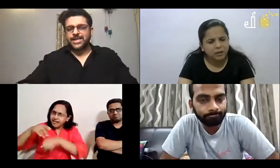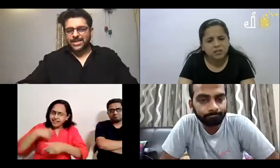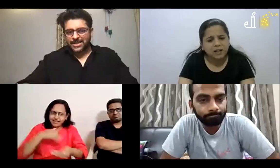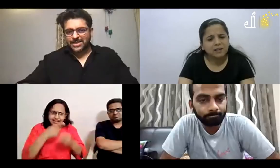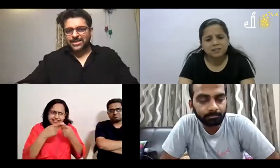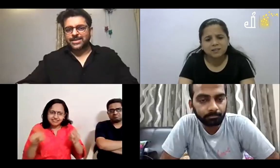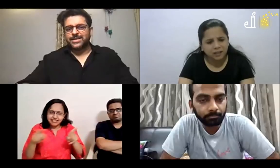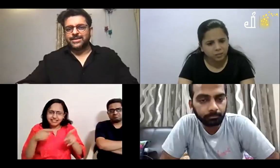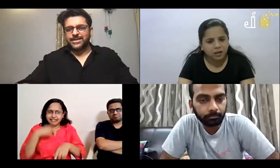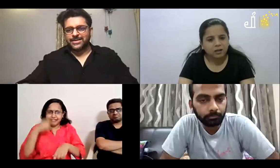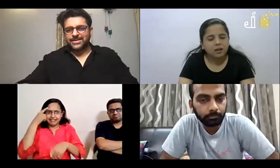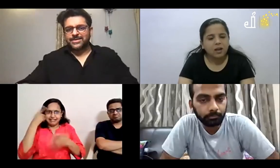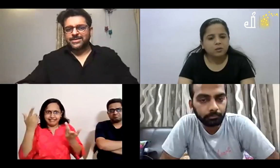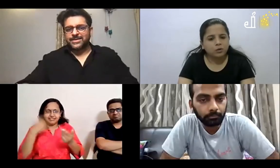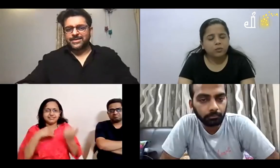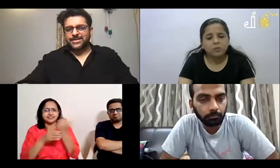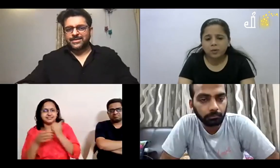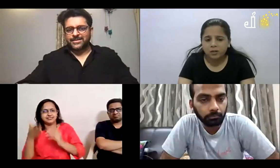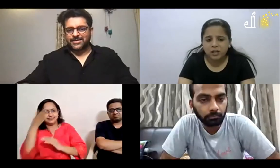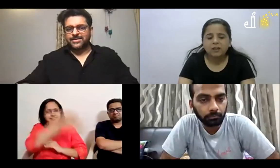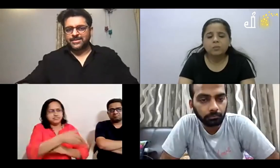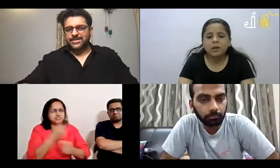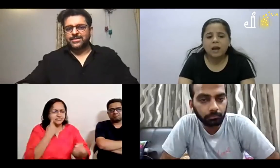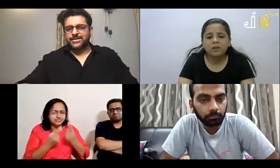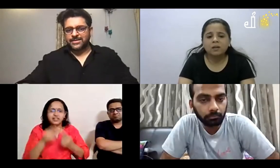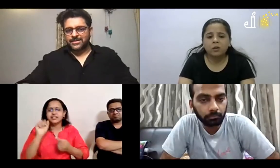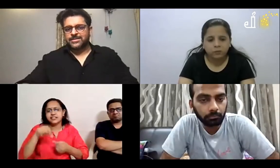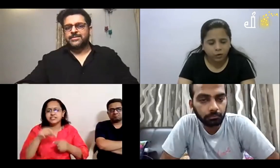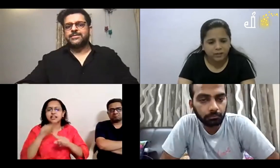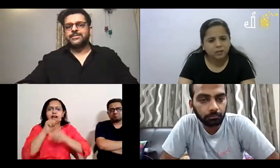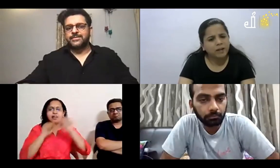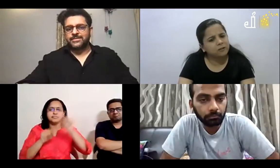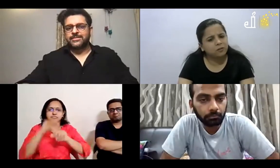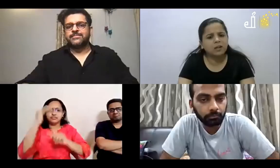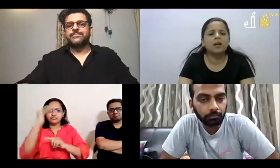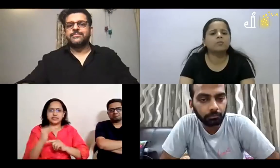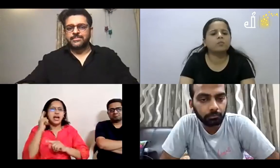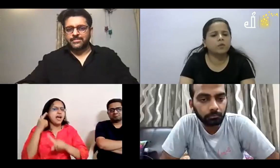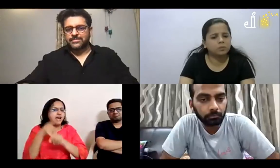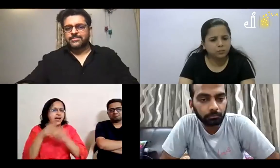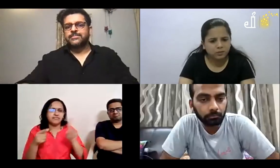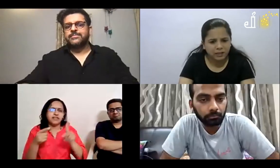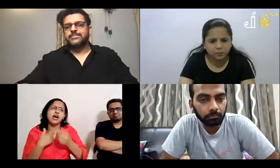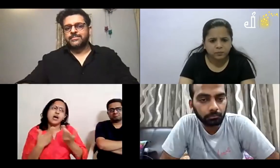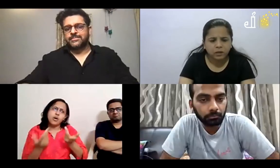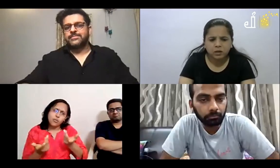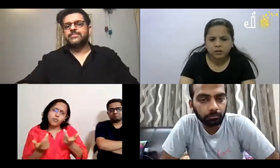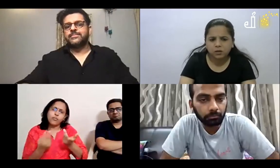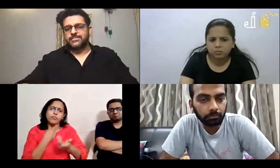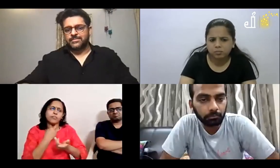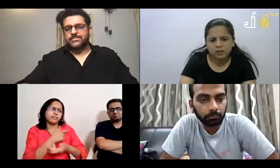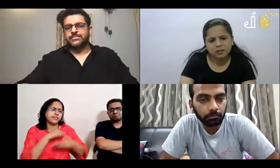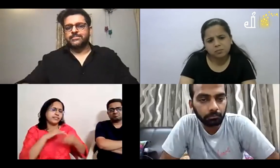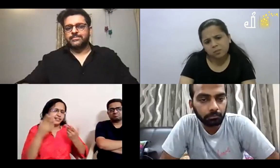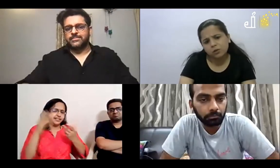waking up, my child isn't screaming. If a child would be having a lot of noise, they might waken up from their sleep. Then I